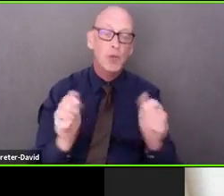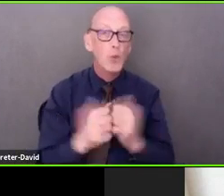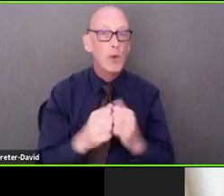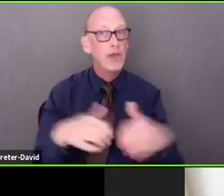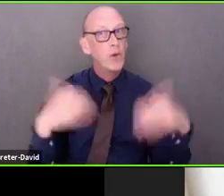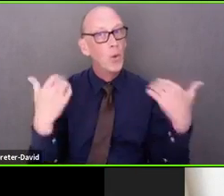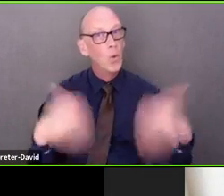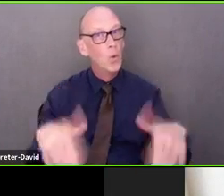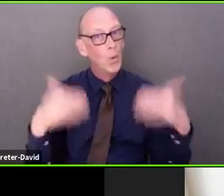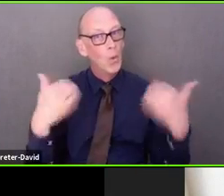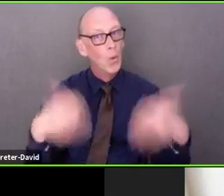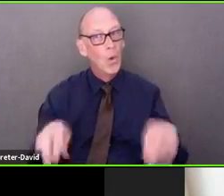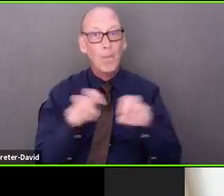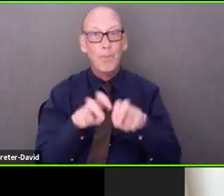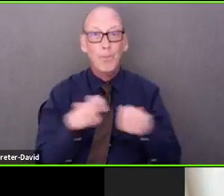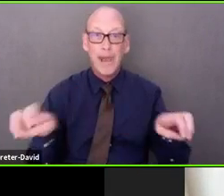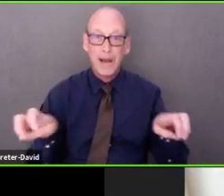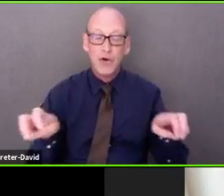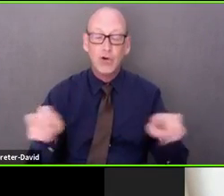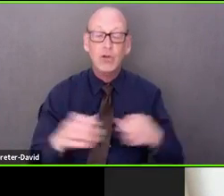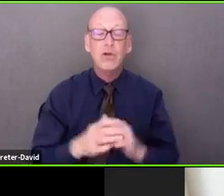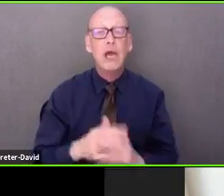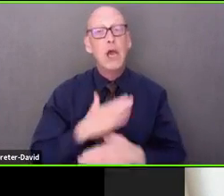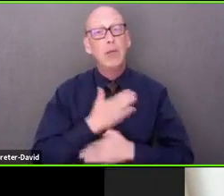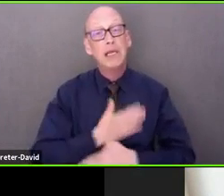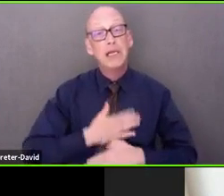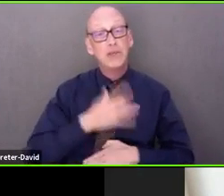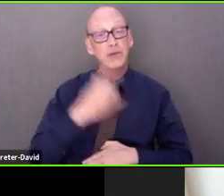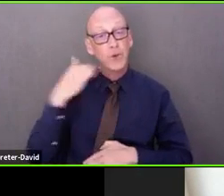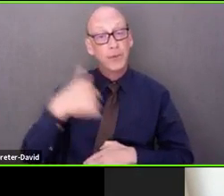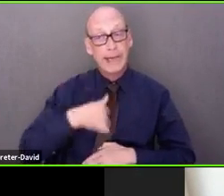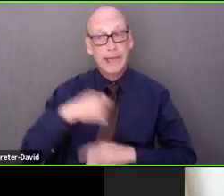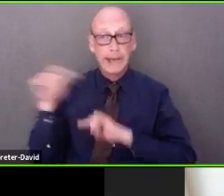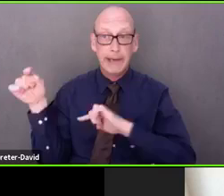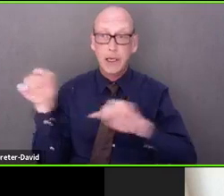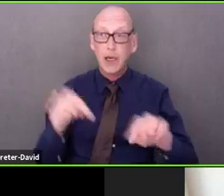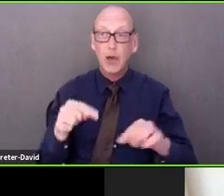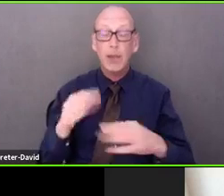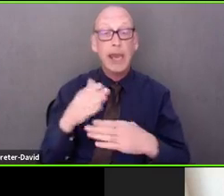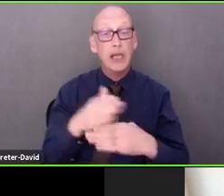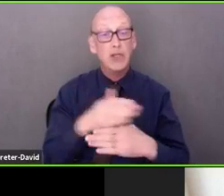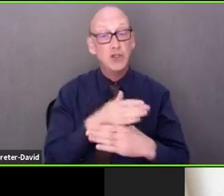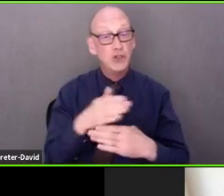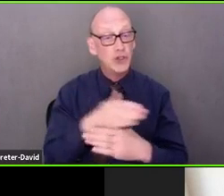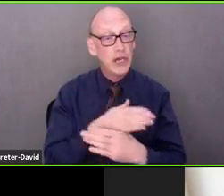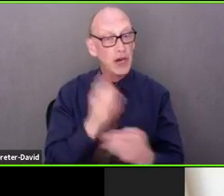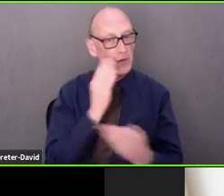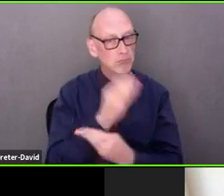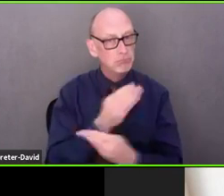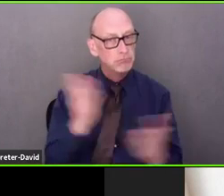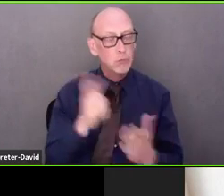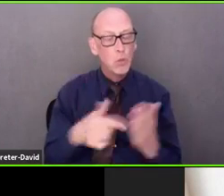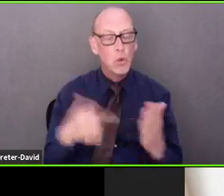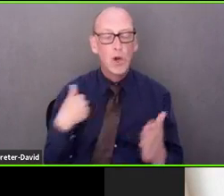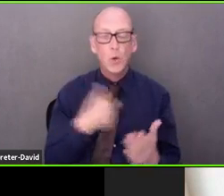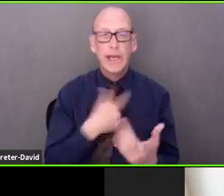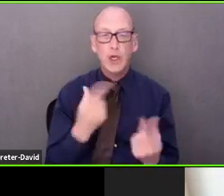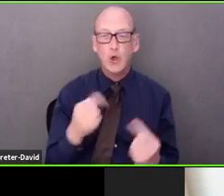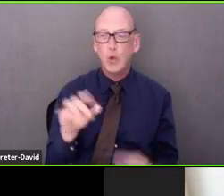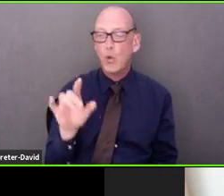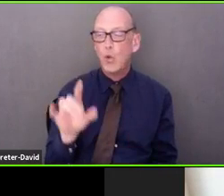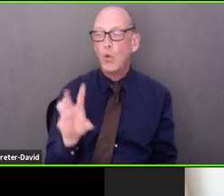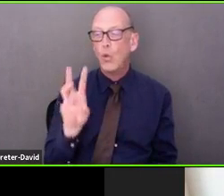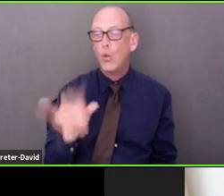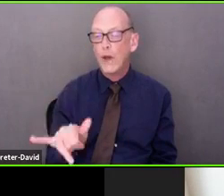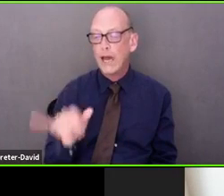distinguished panel. And it is a pleasure for me to be able to share what we're doing at the YWCA of Northwest Ohio. We